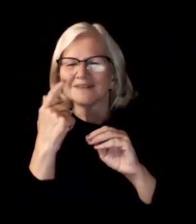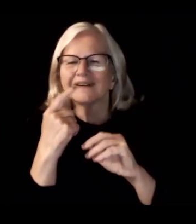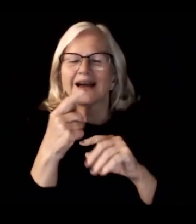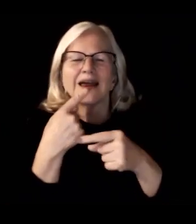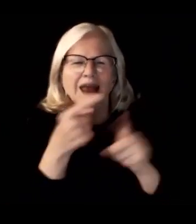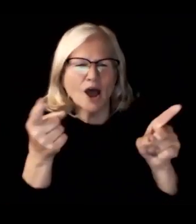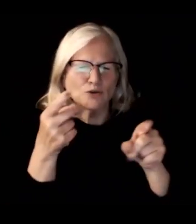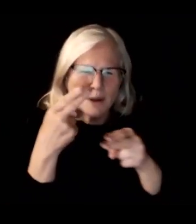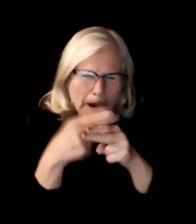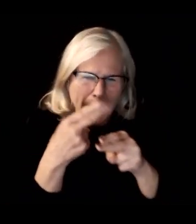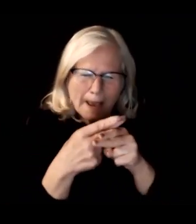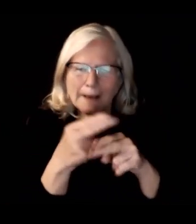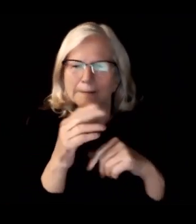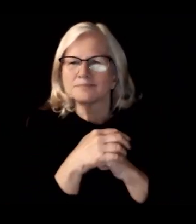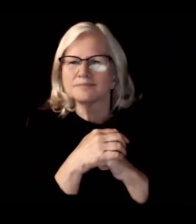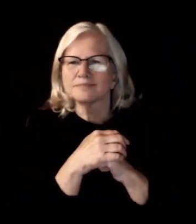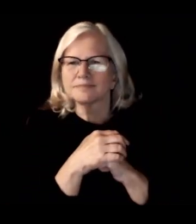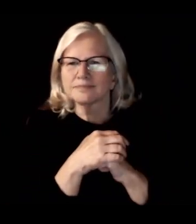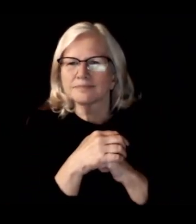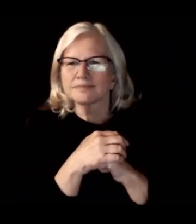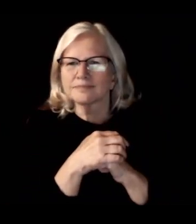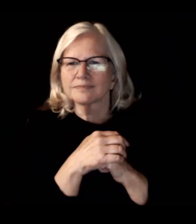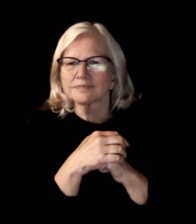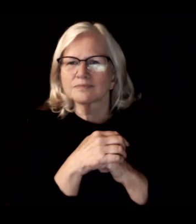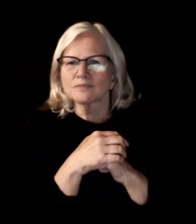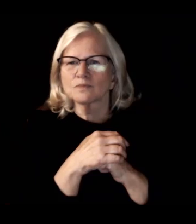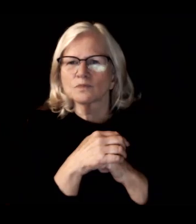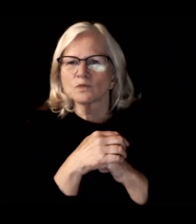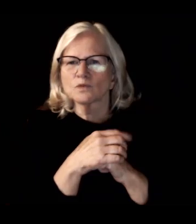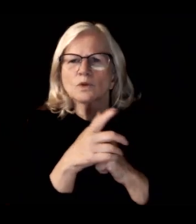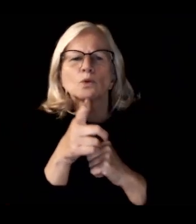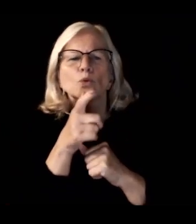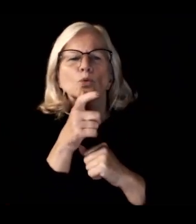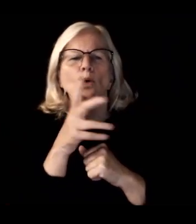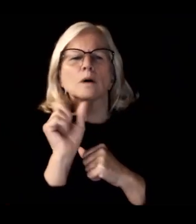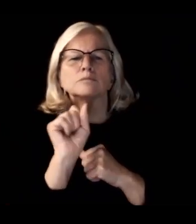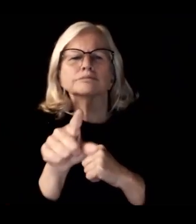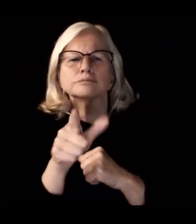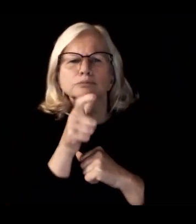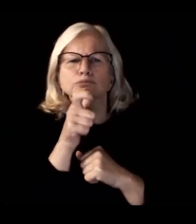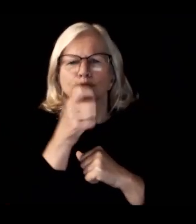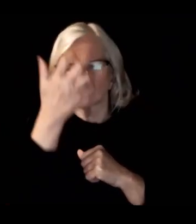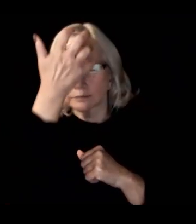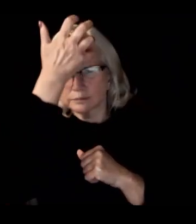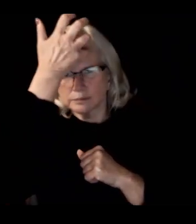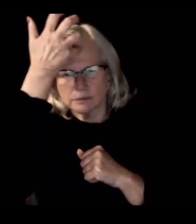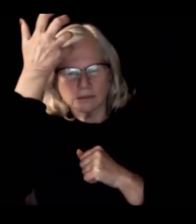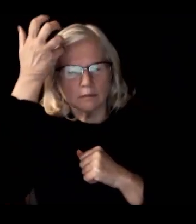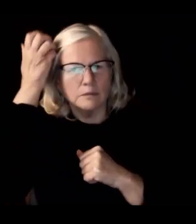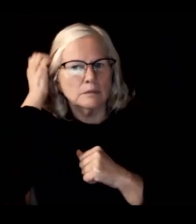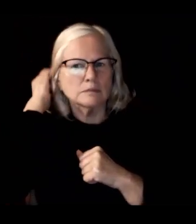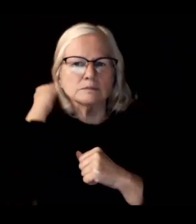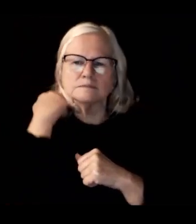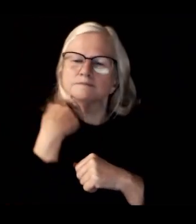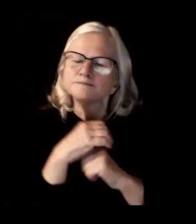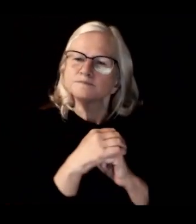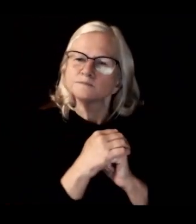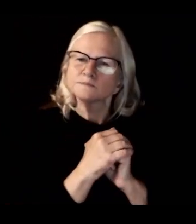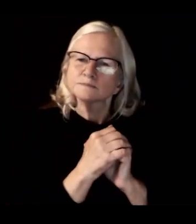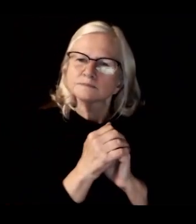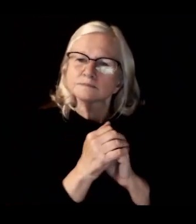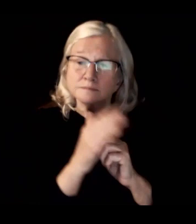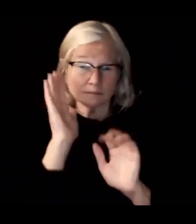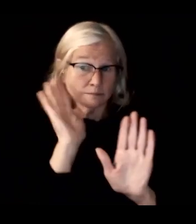Matt Sepik with Minnesota Public Radio News. Your line is now open. Hi there, Chris. I'm wondering if you have any